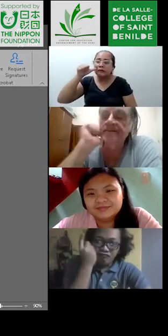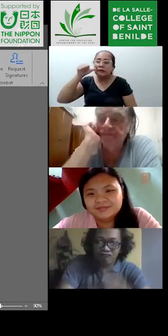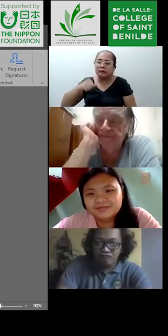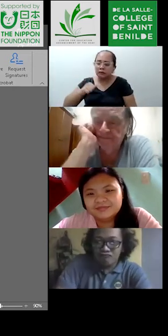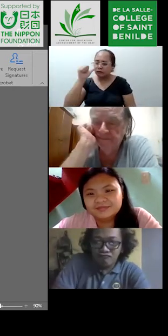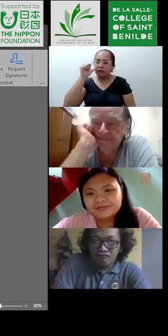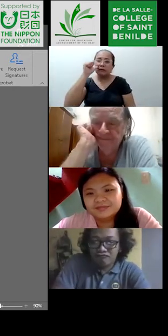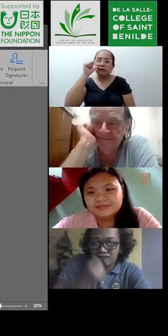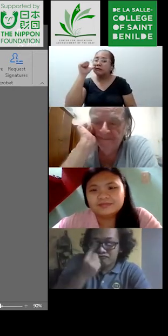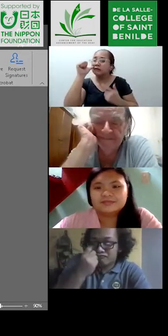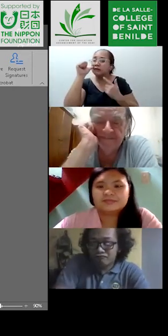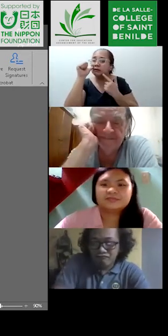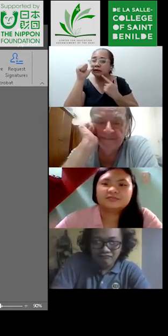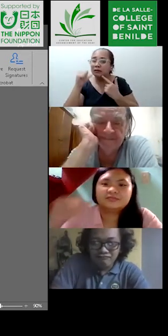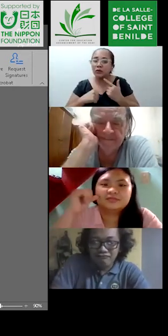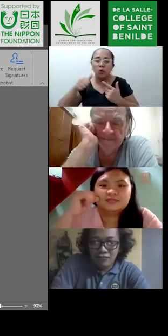yesterday.